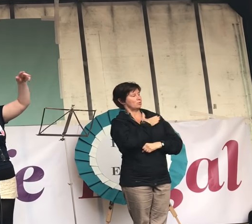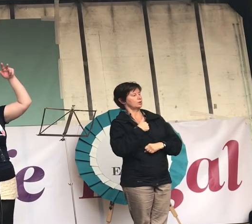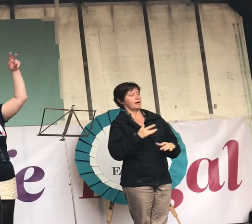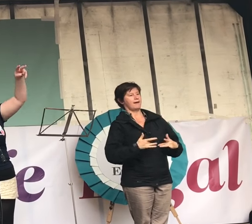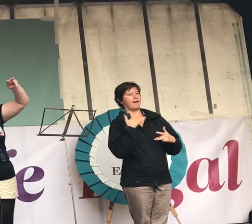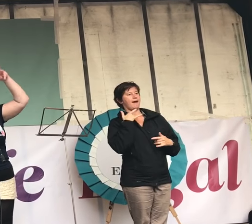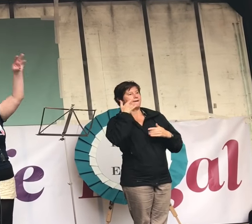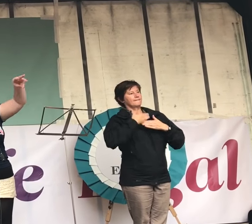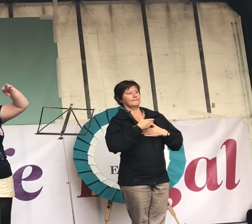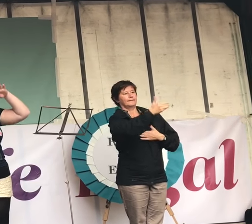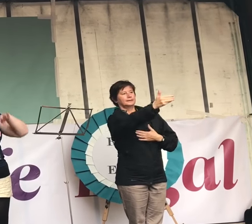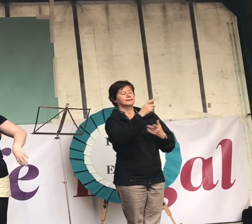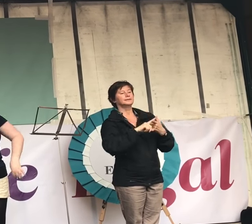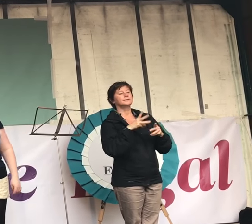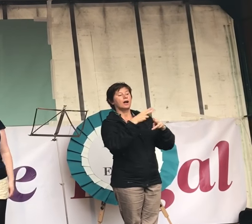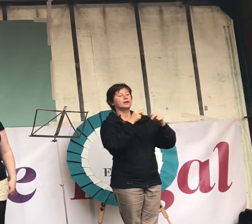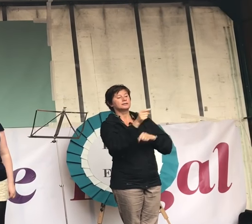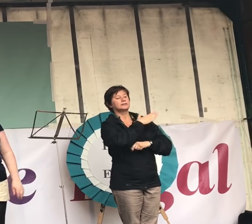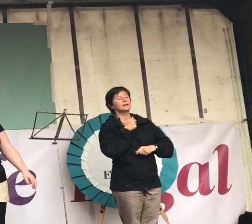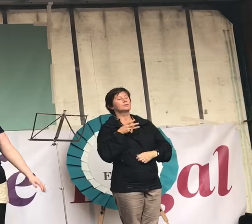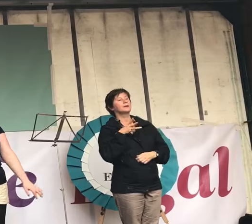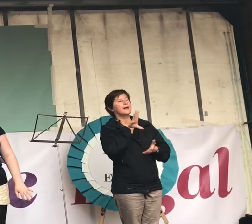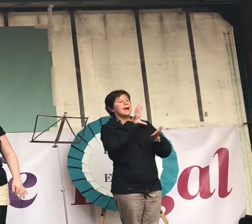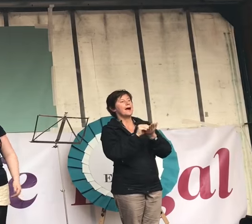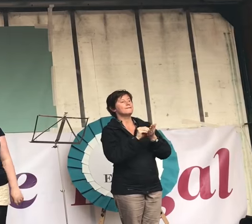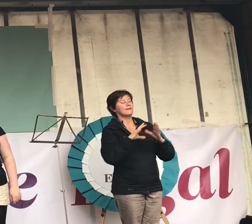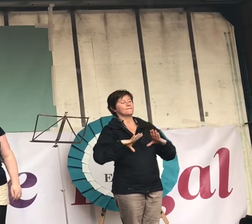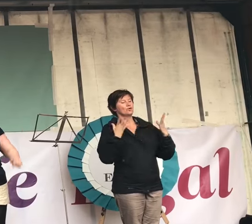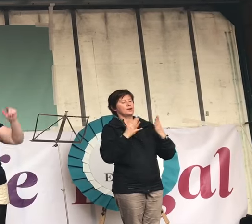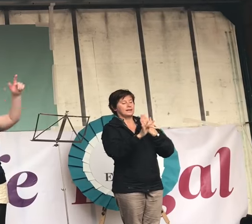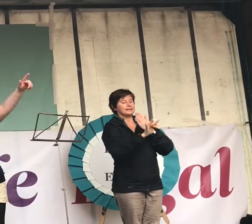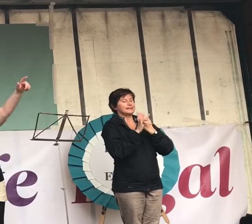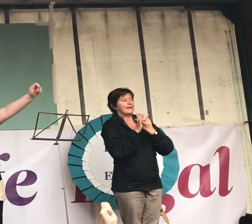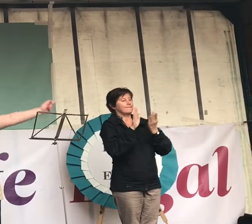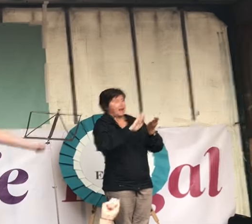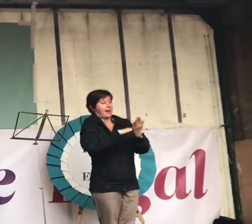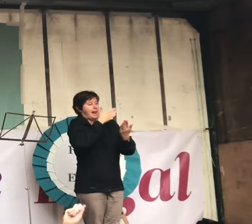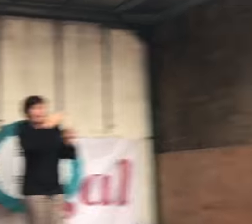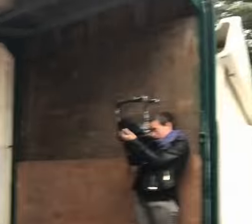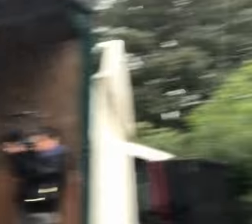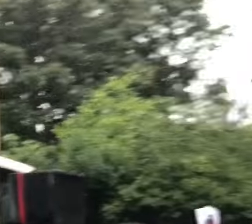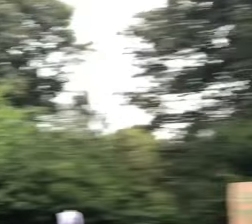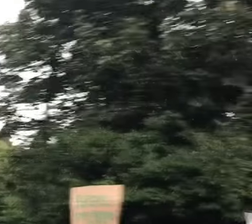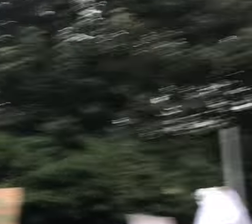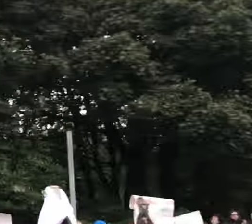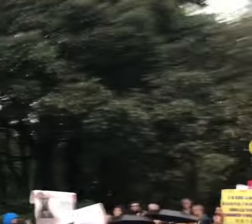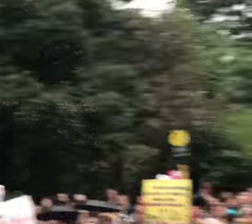free, safe and legal abortion in Ireland for anyone who wants one. Thank you.